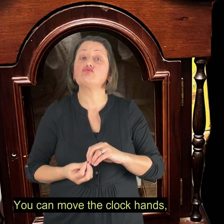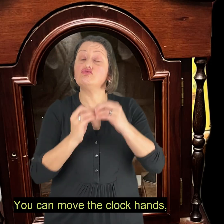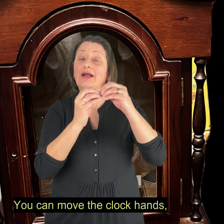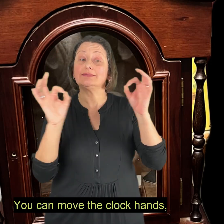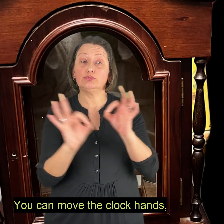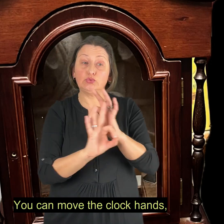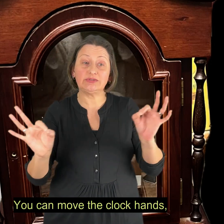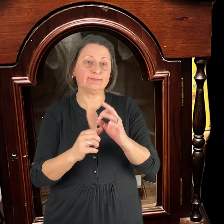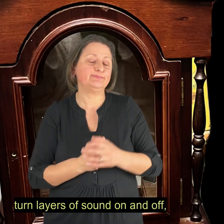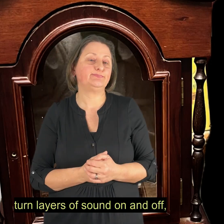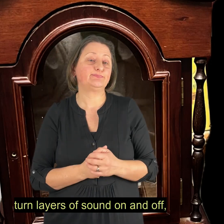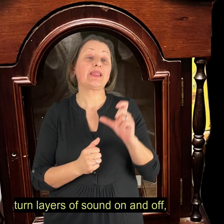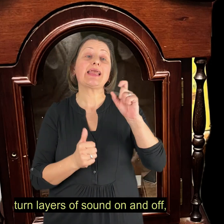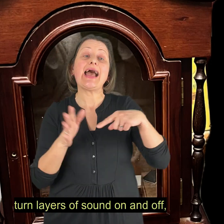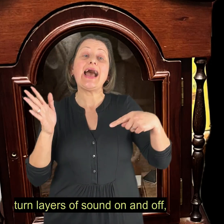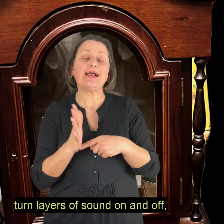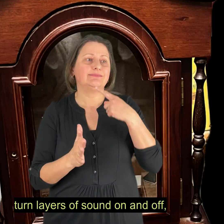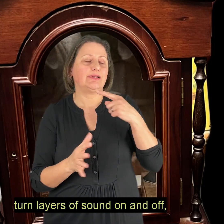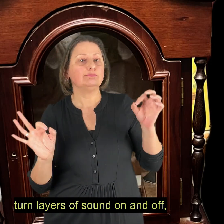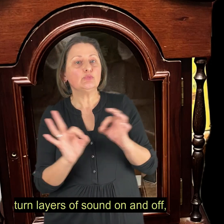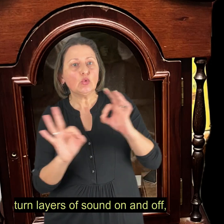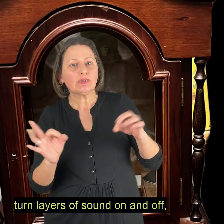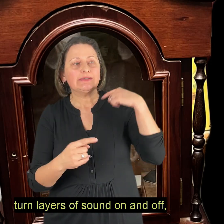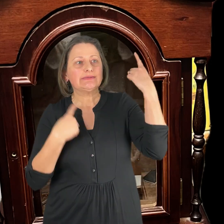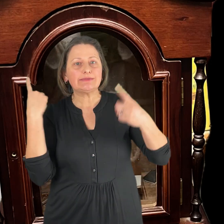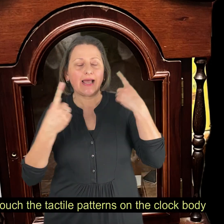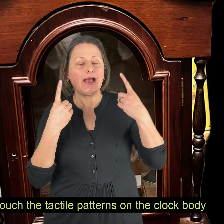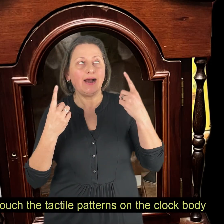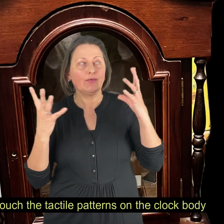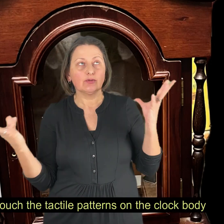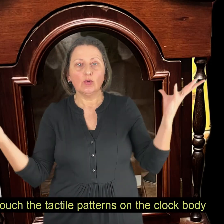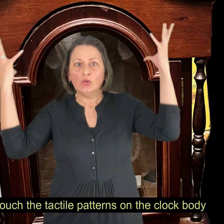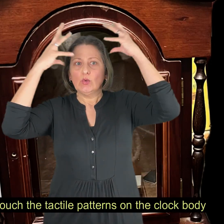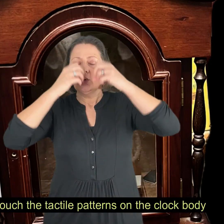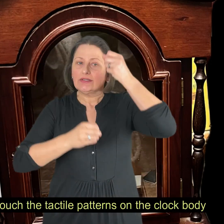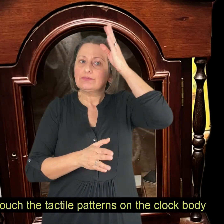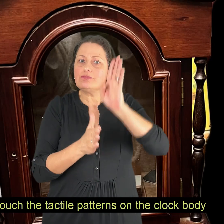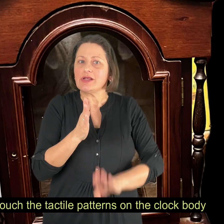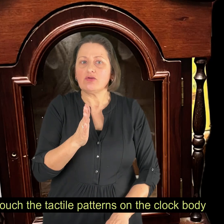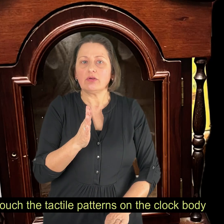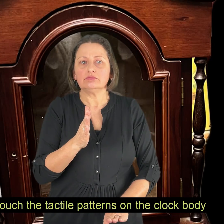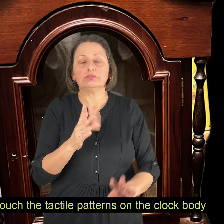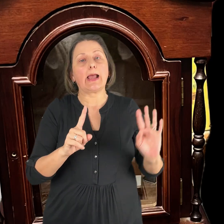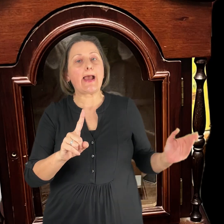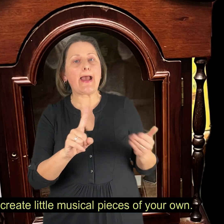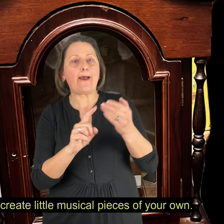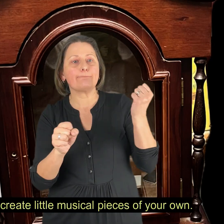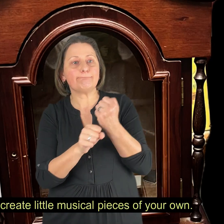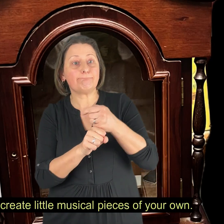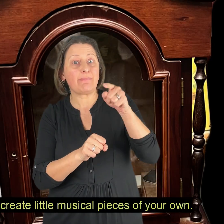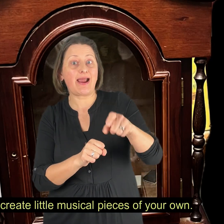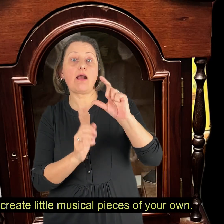can move the clock hands, turn layers of sound on and off, and touch the tactile patterns on the clock body